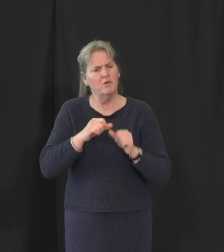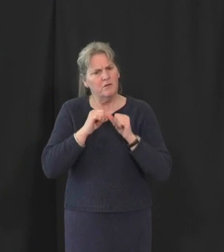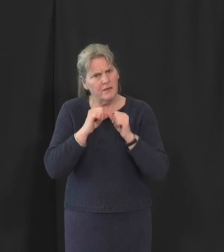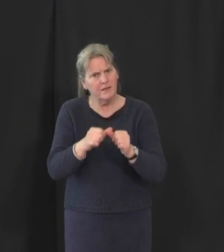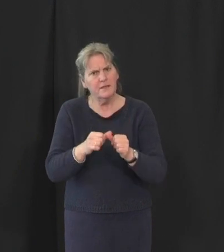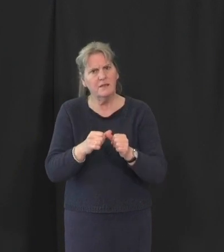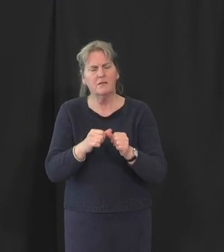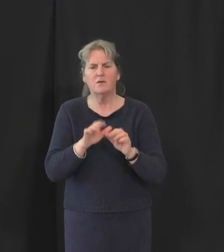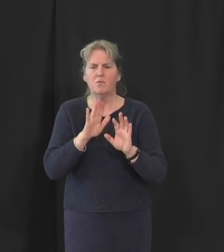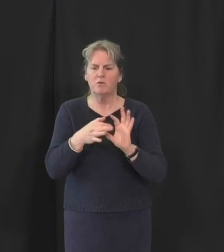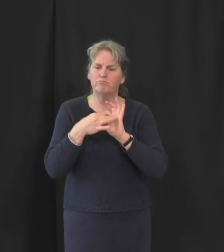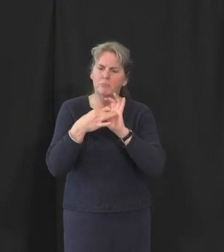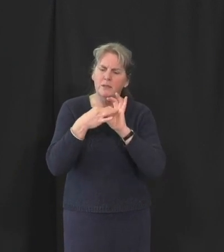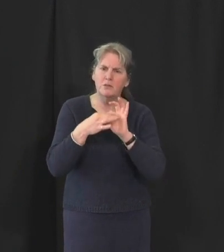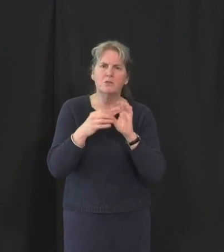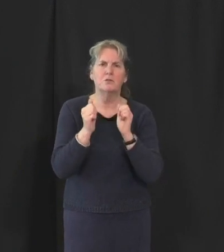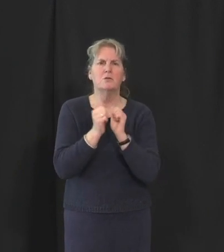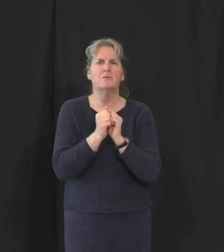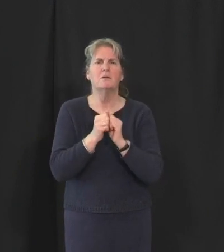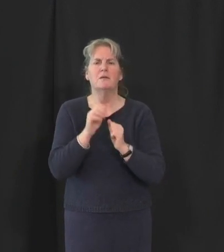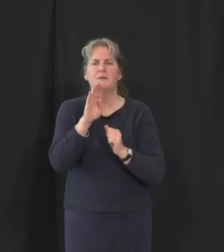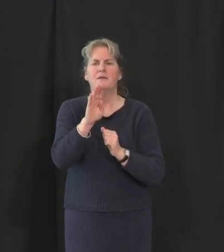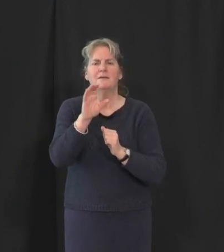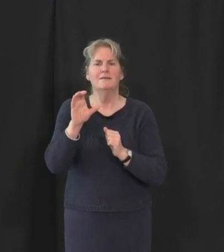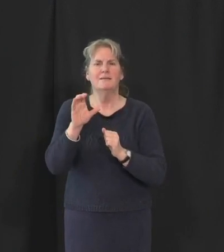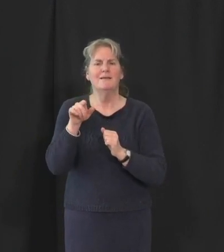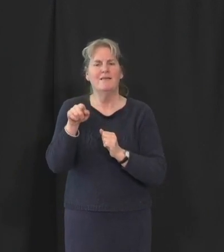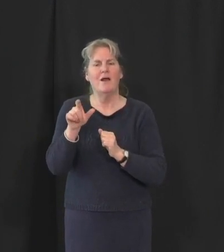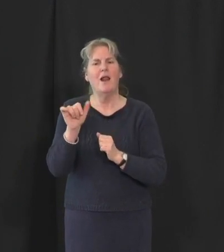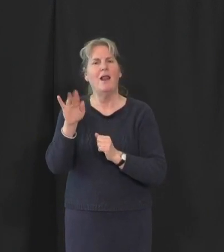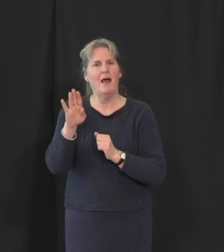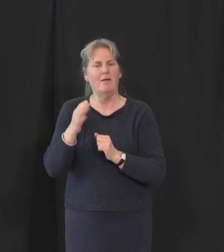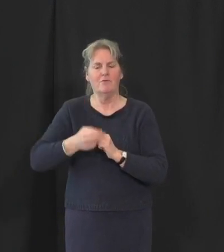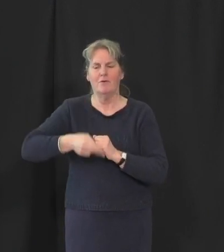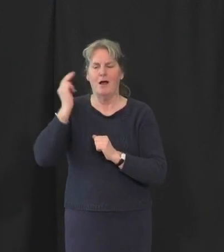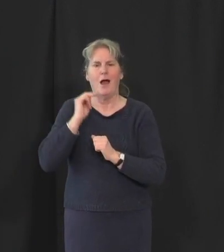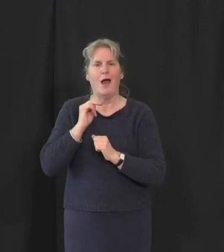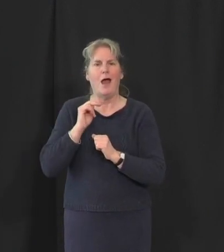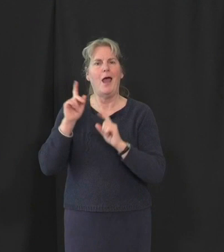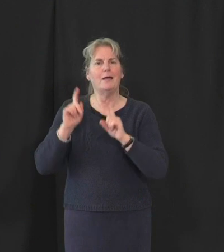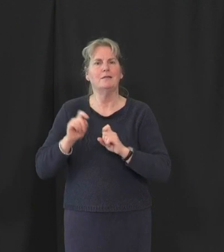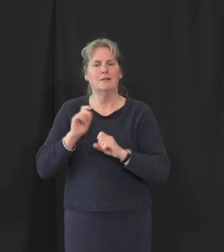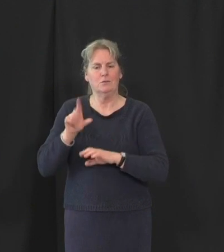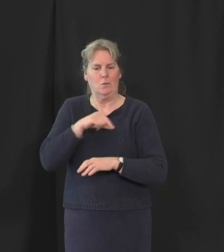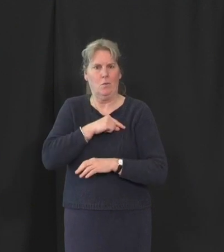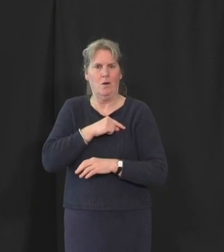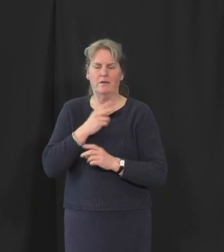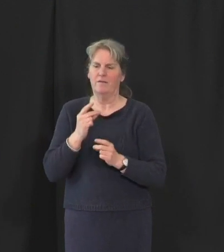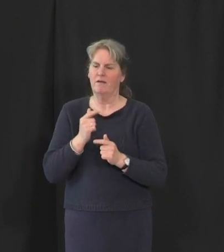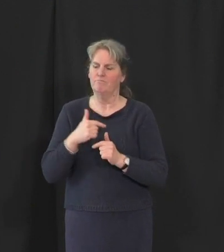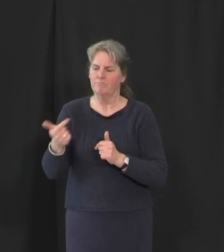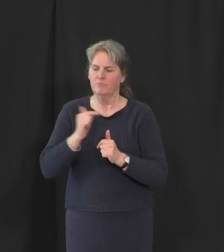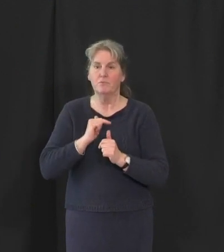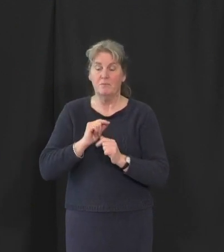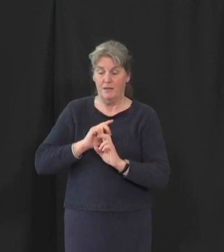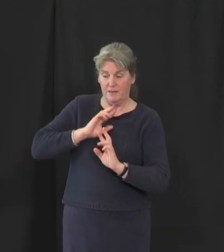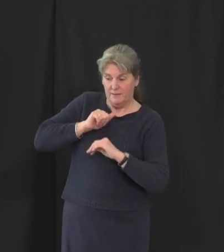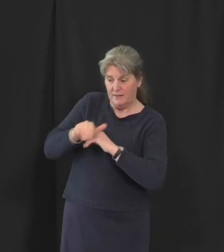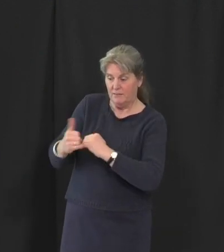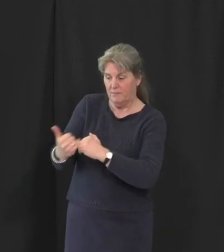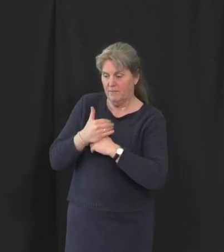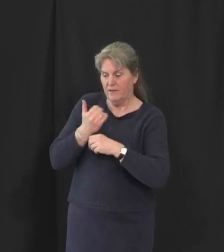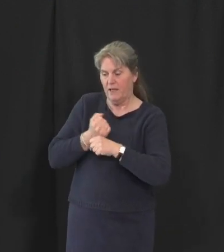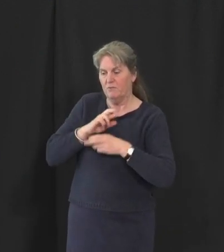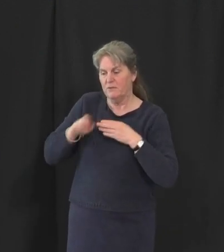the excellent relationship with BC CDC Lab for high testing quality and rapid turnaround of tests.